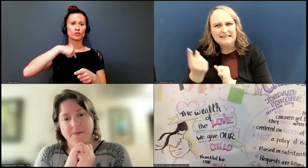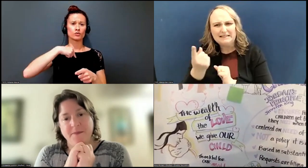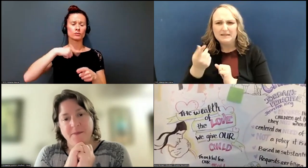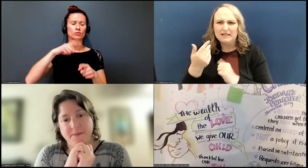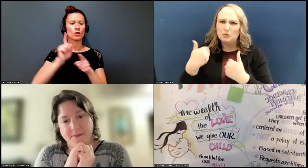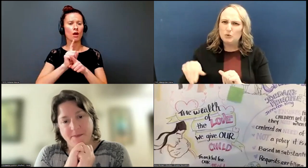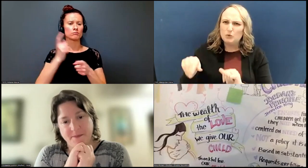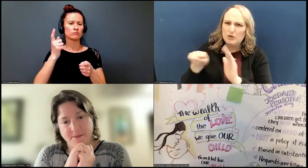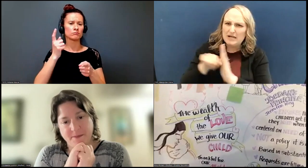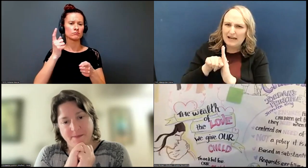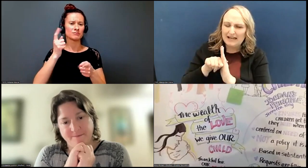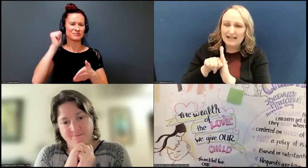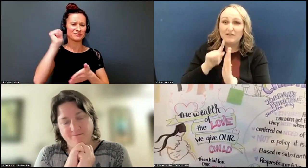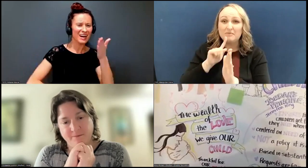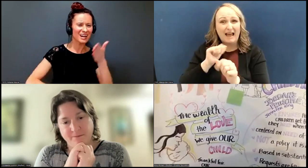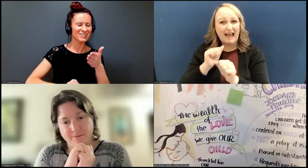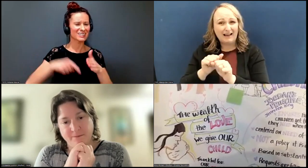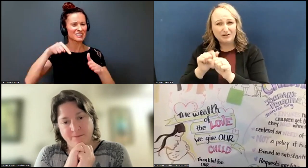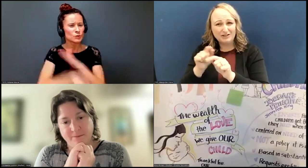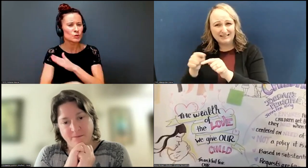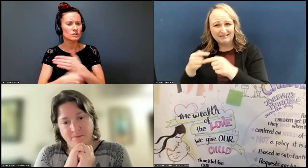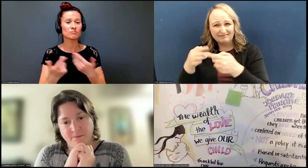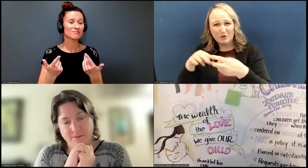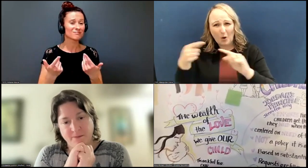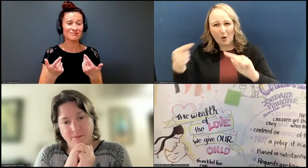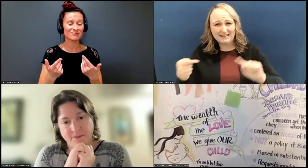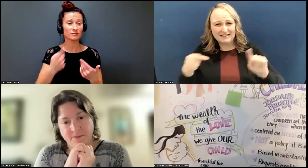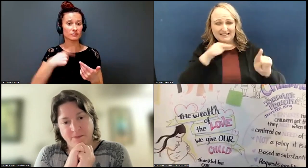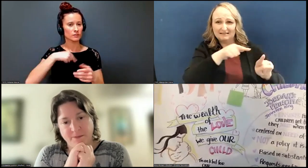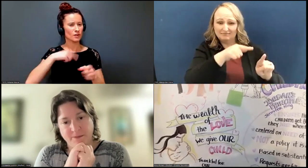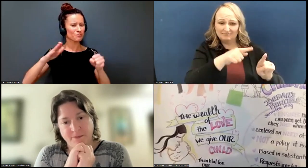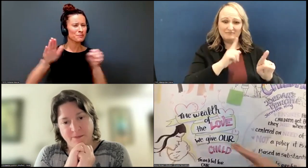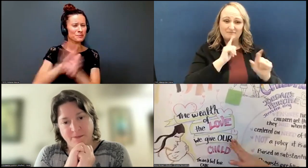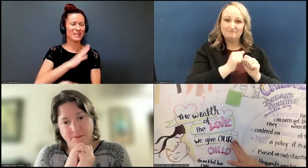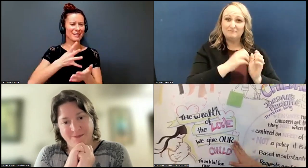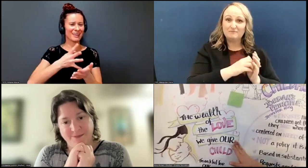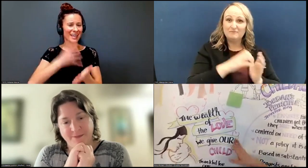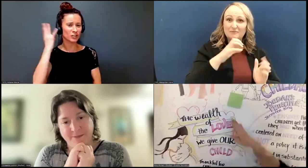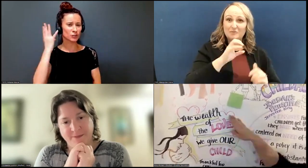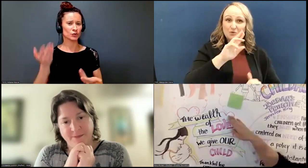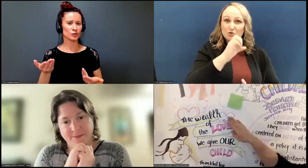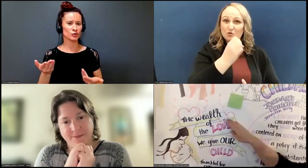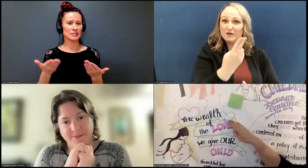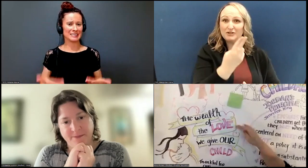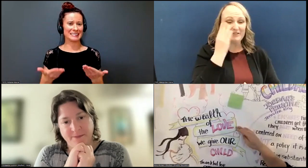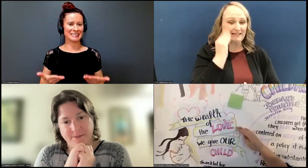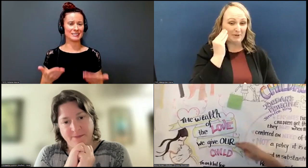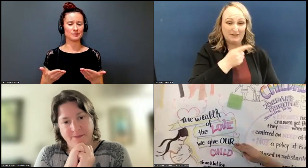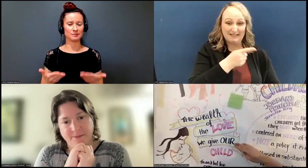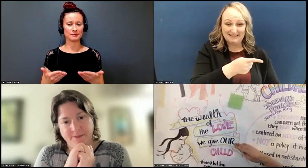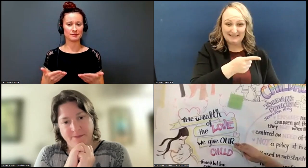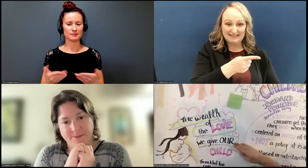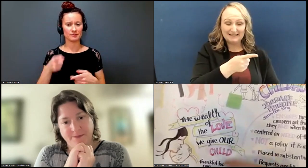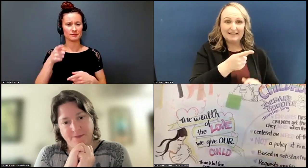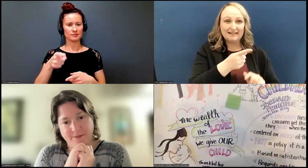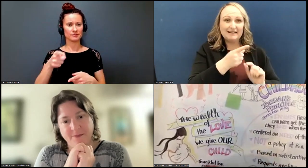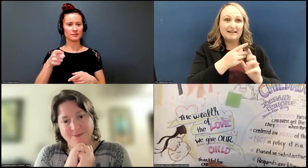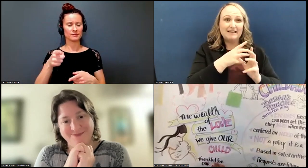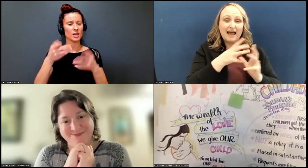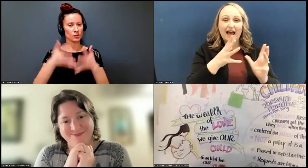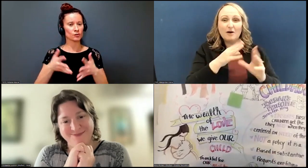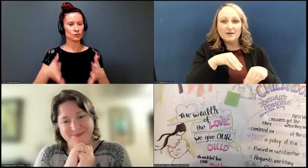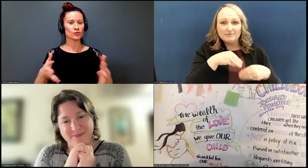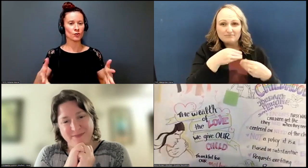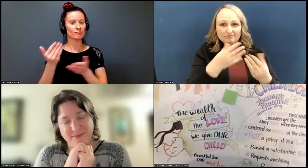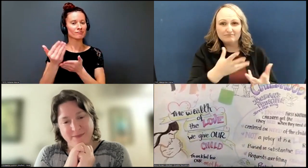think that's really important. And it really, it's just something I'll really carry with me. So the wealth of the love that we give our child,